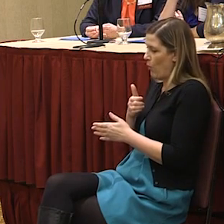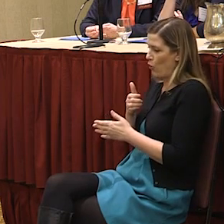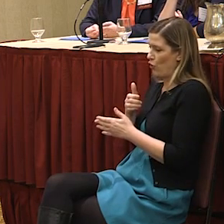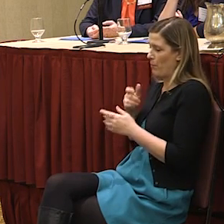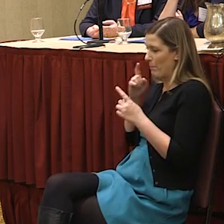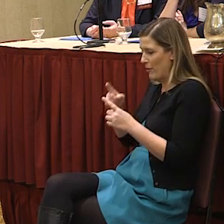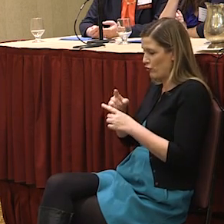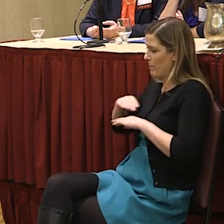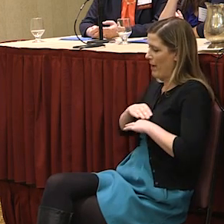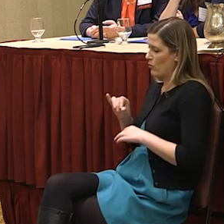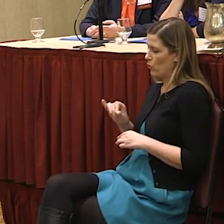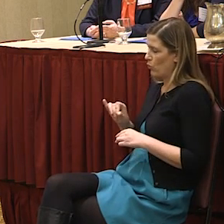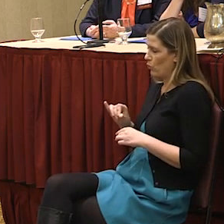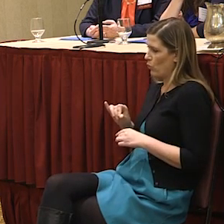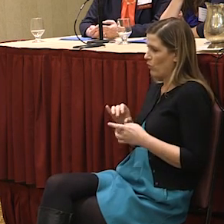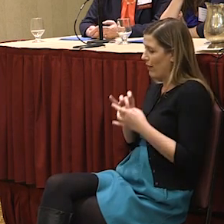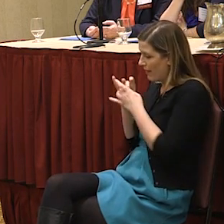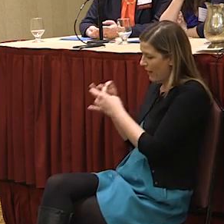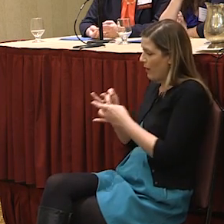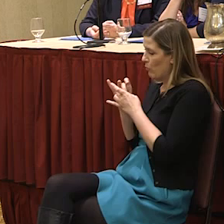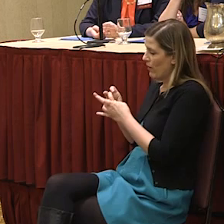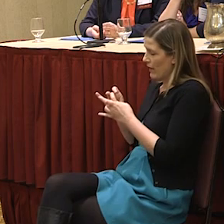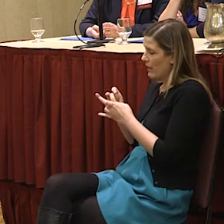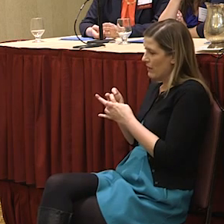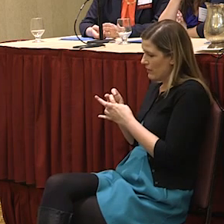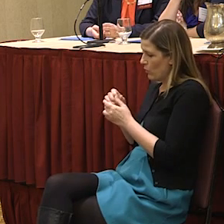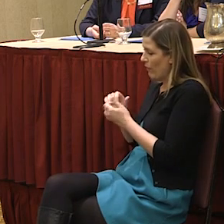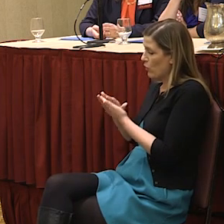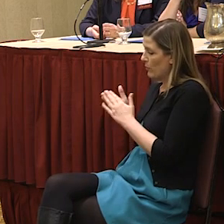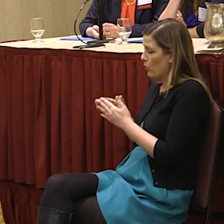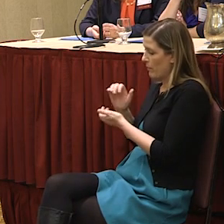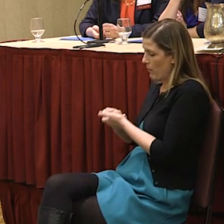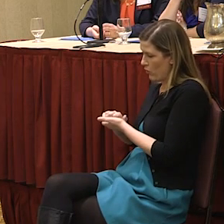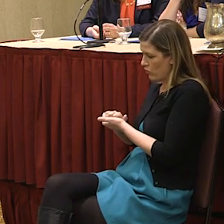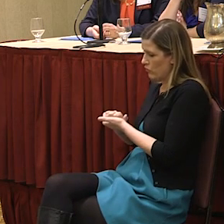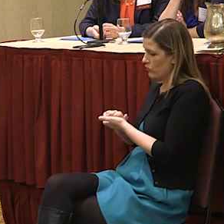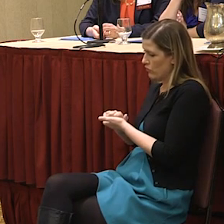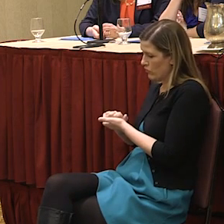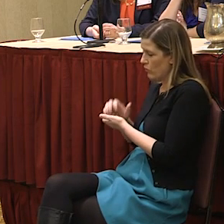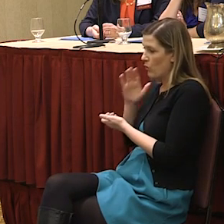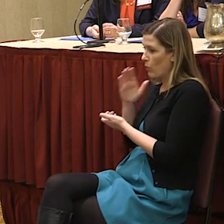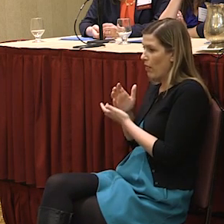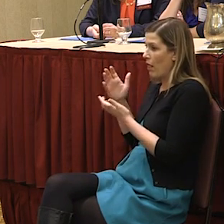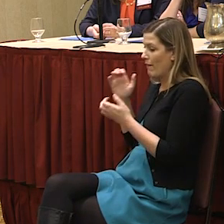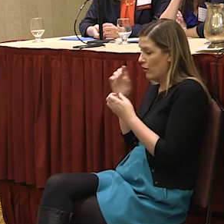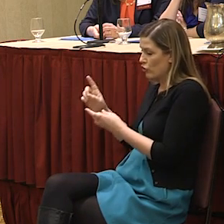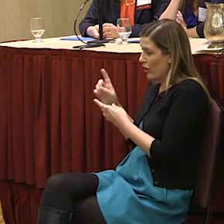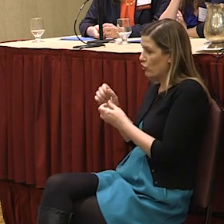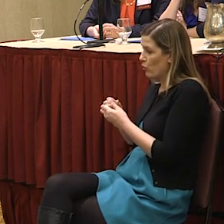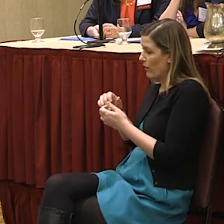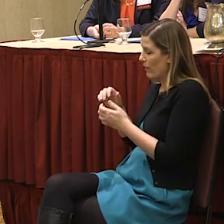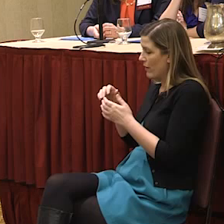reached as well. So it's going to be with collaborating with community partners. There's going to be a lot of education with health